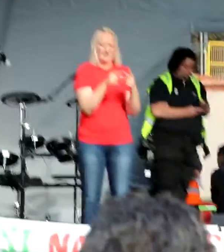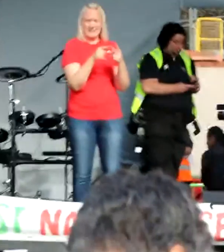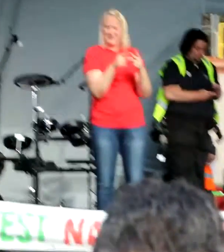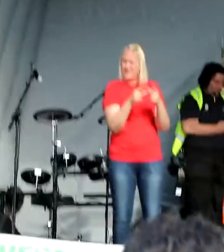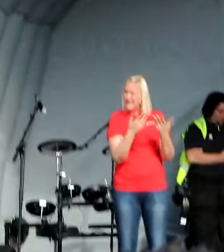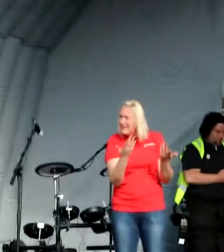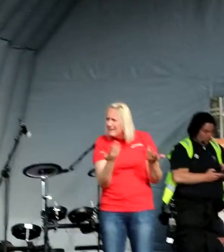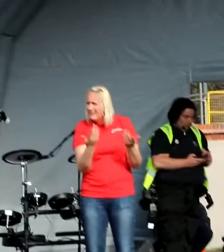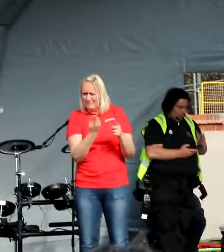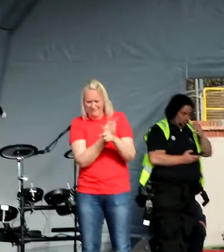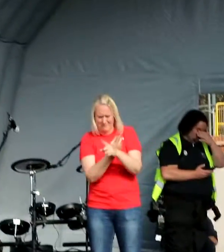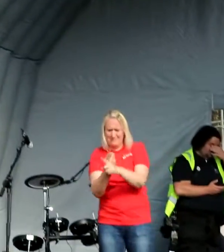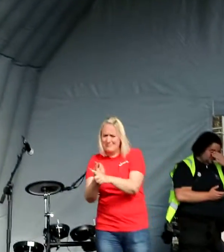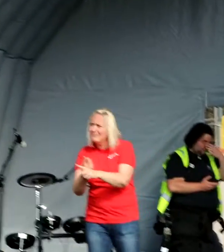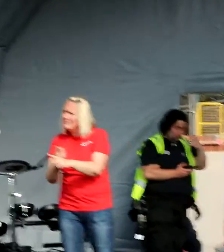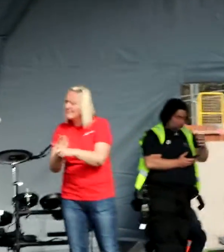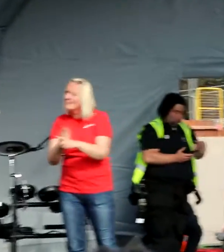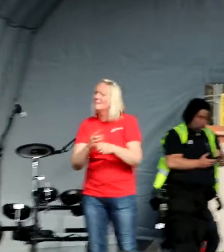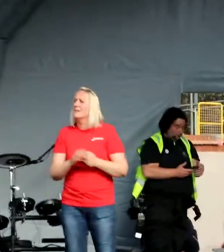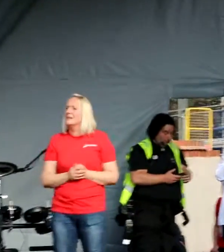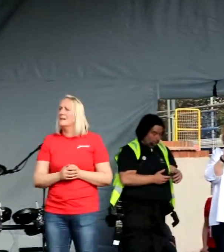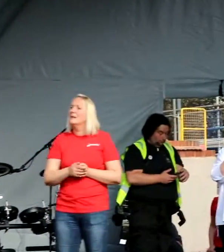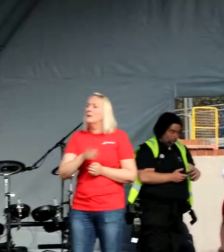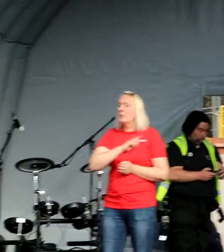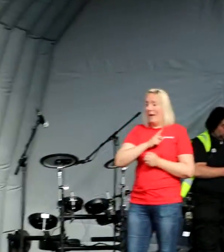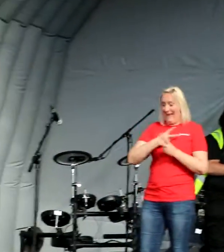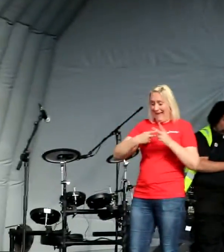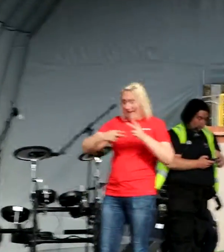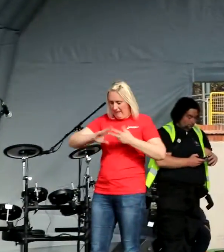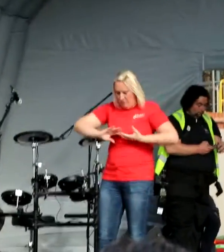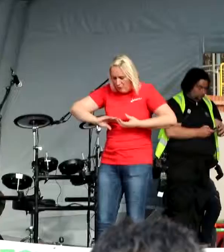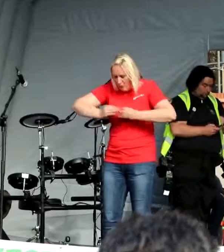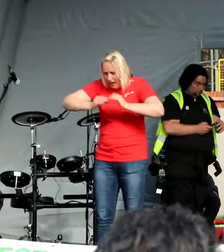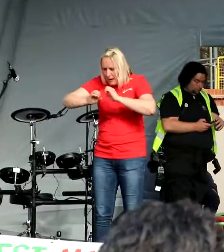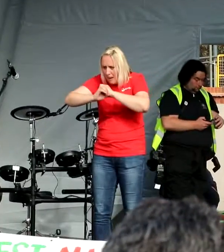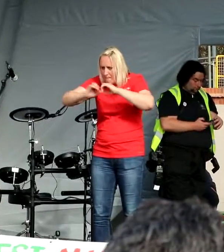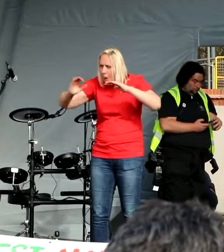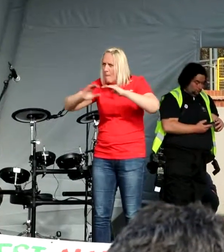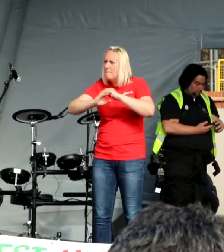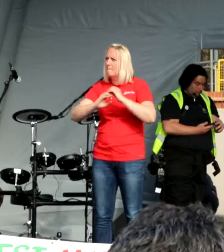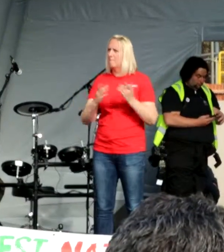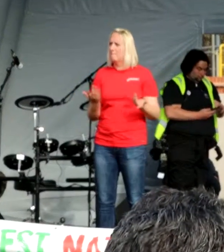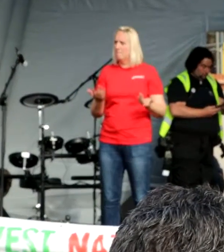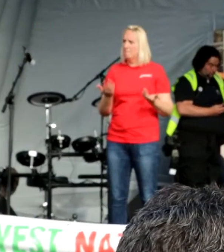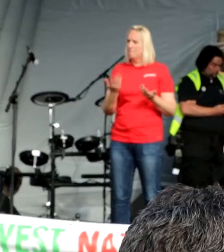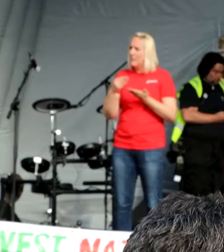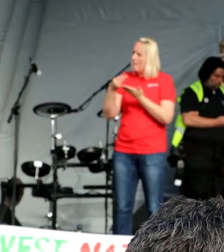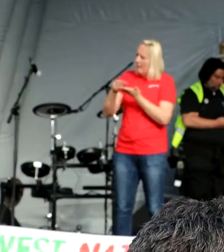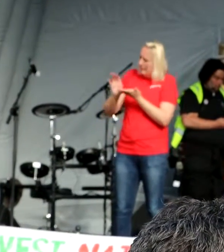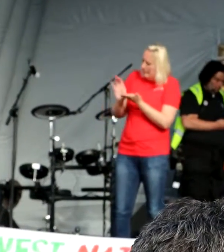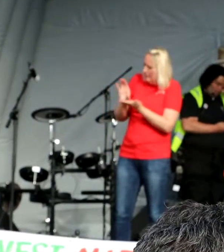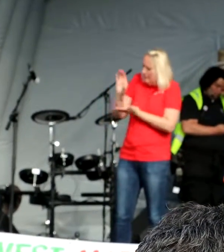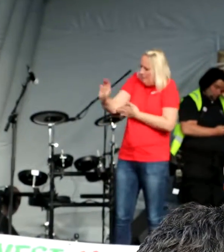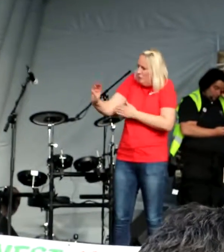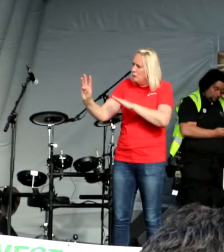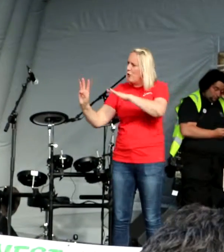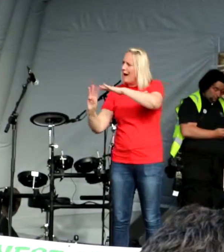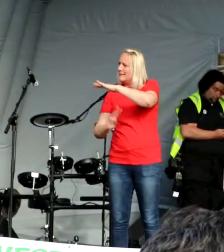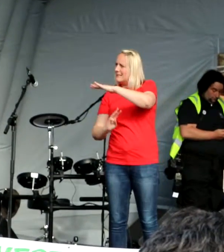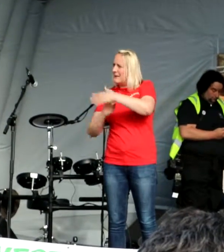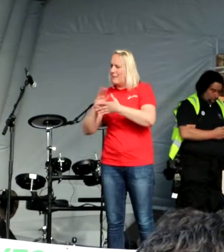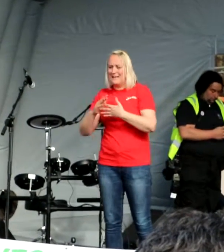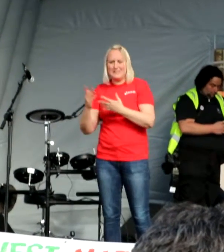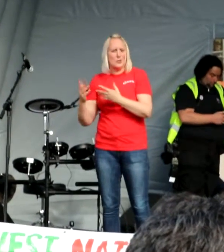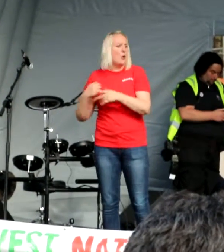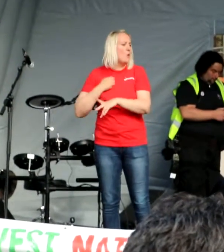these people. Because every time we build a bomb, every time we put money for Trident, we are saying we don't have money